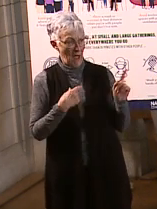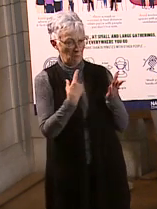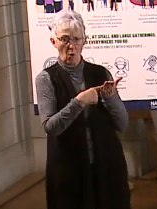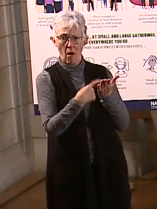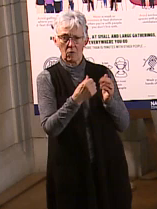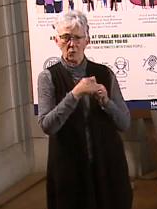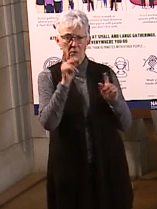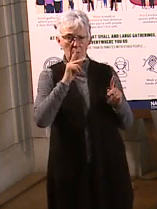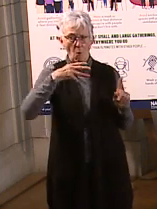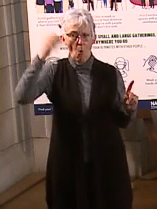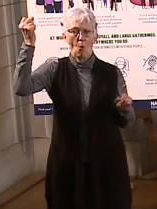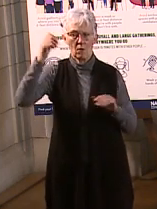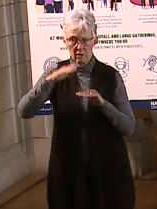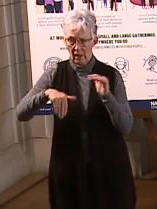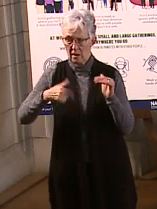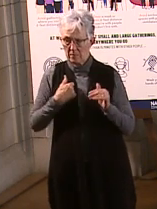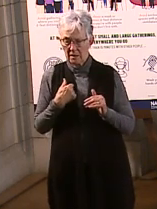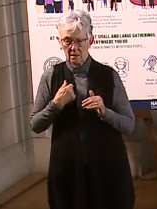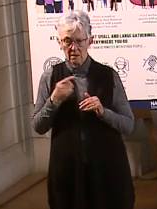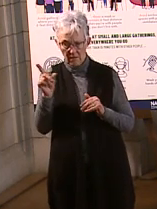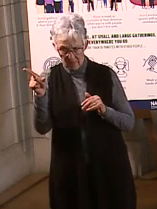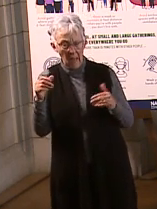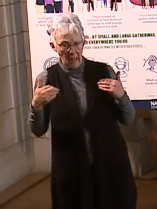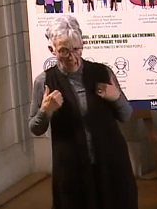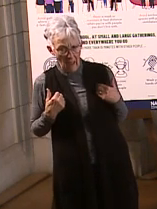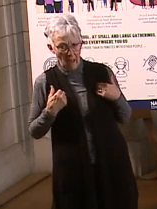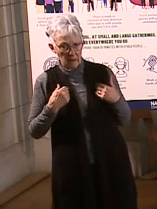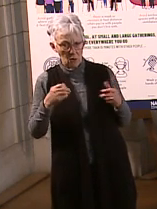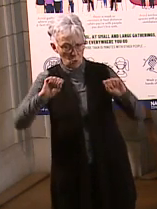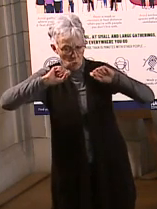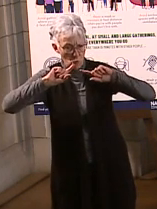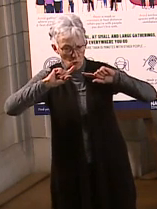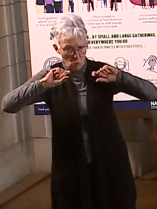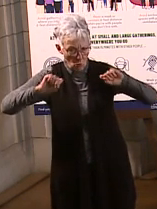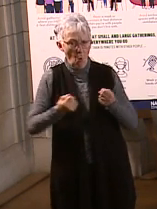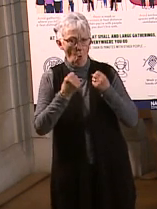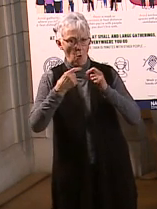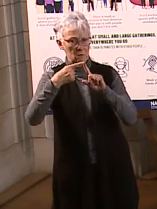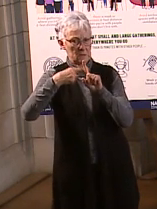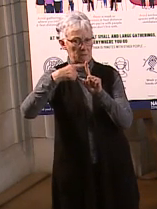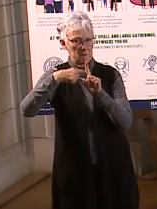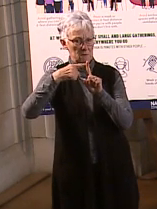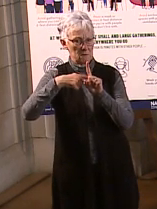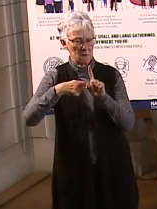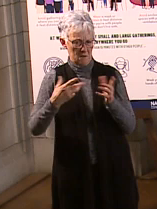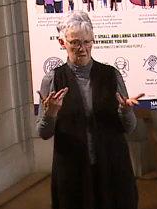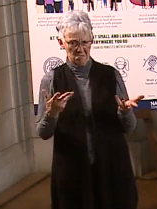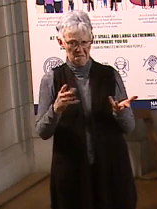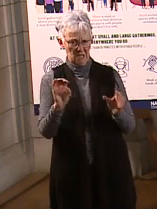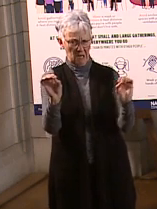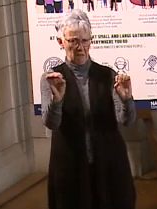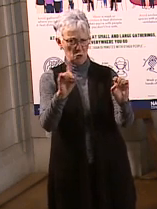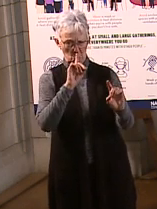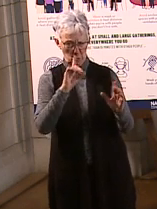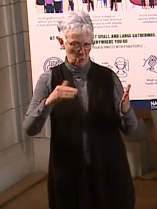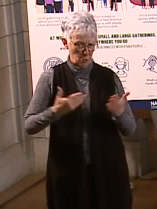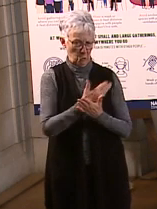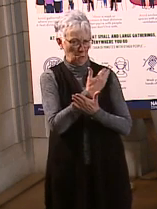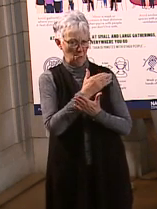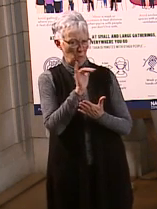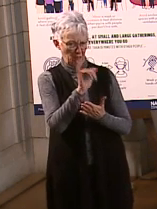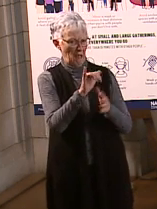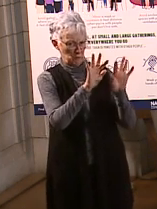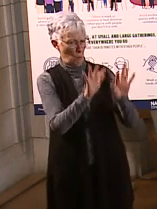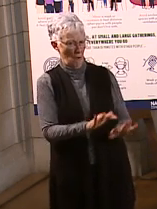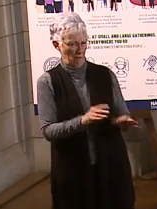didn't go out then either. So this is not new that we have cold temperatures in the Midwest occasionally like this. What's new is the rolling blackouts, and that's